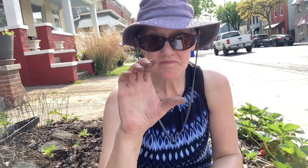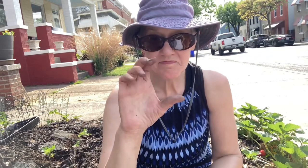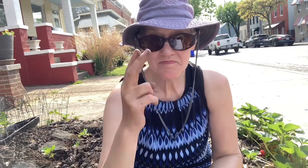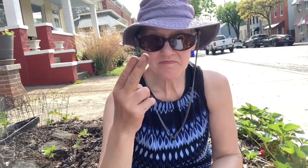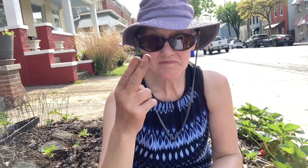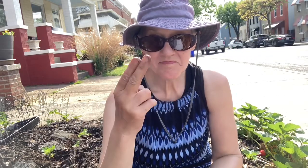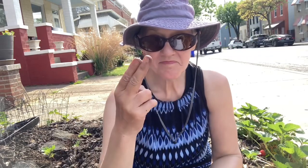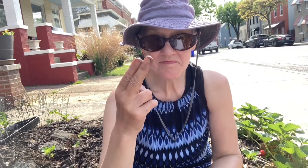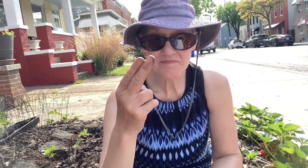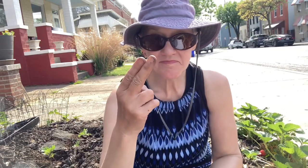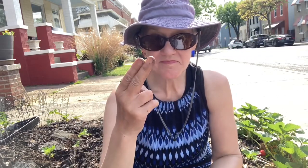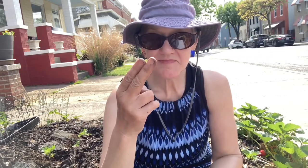mulch.